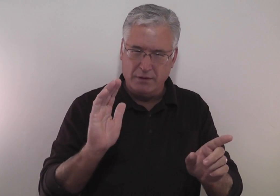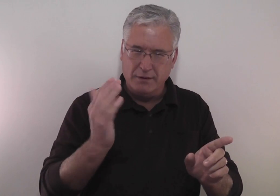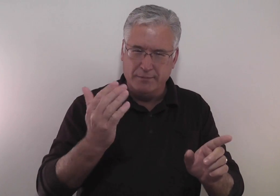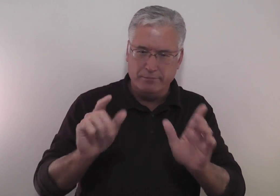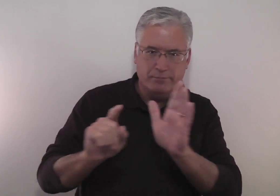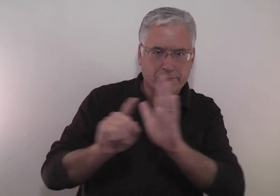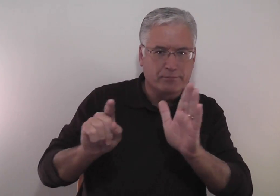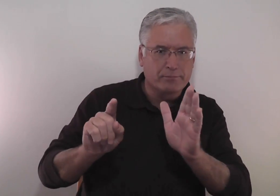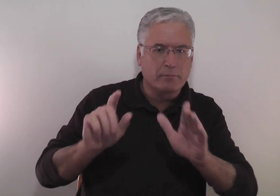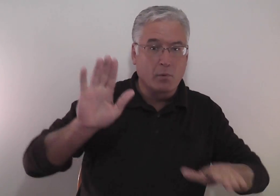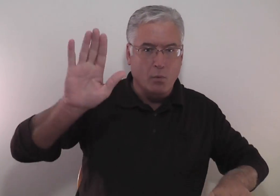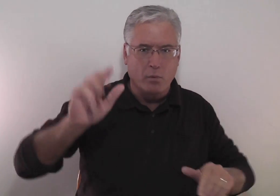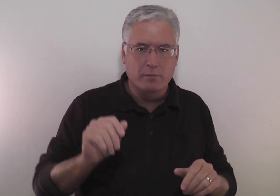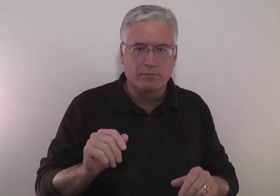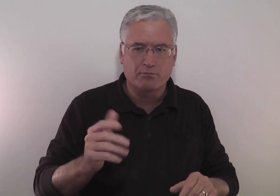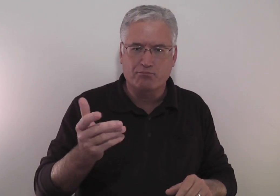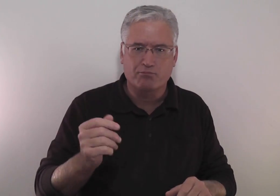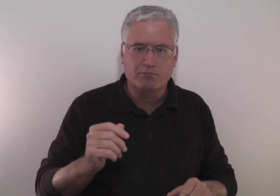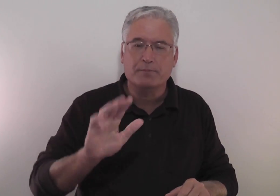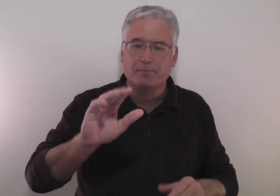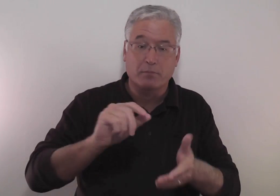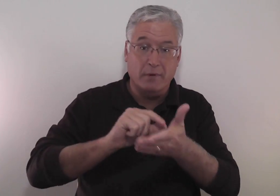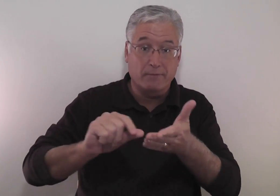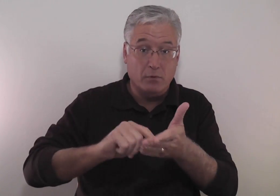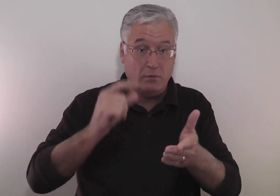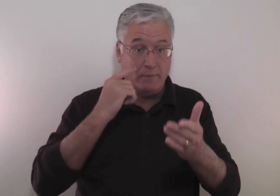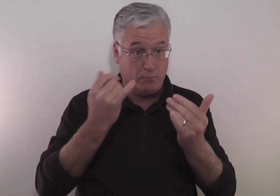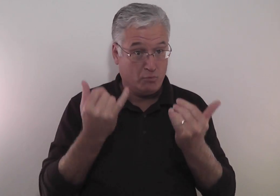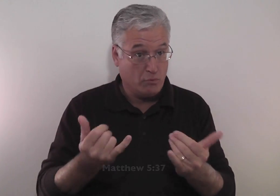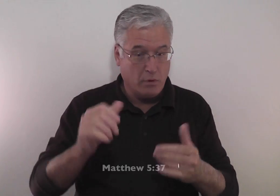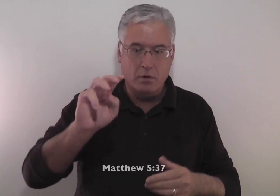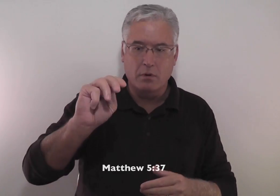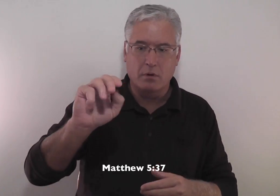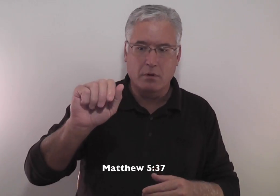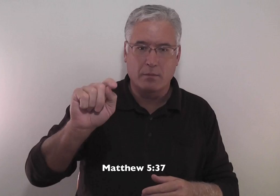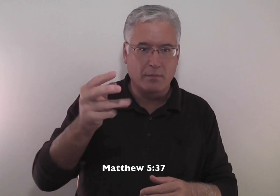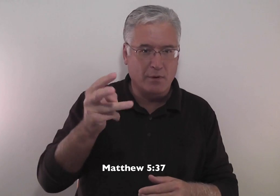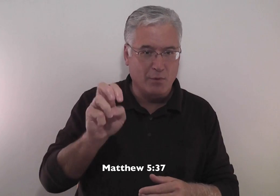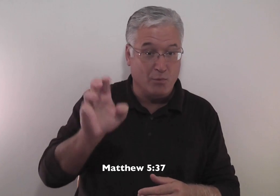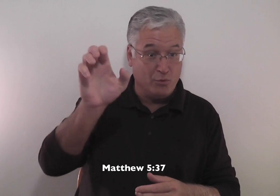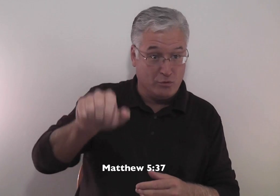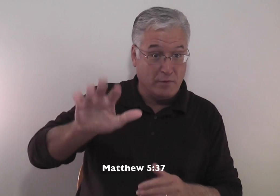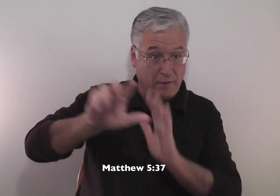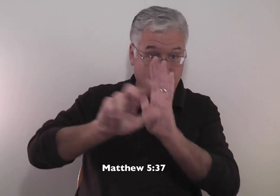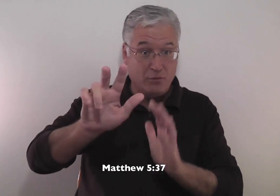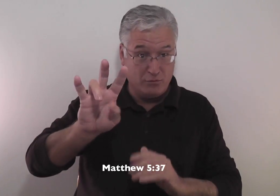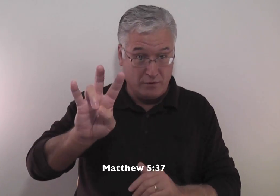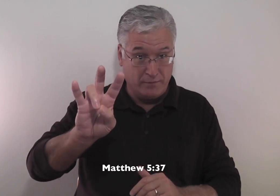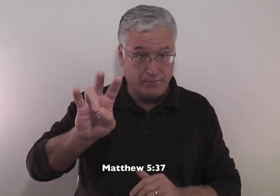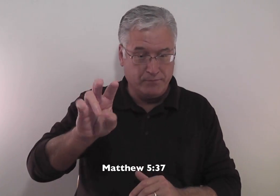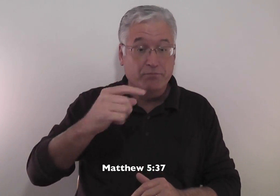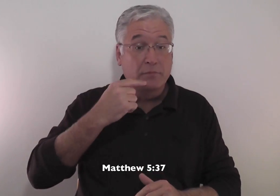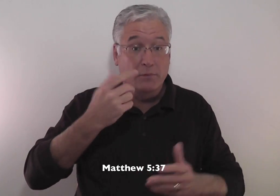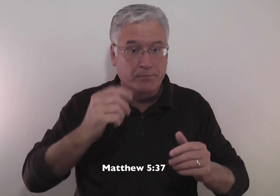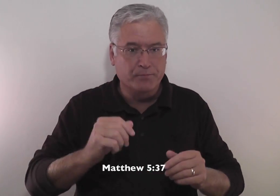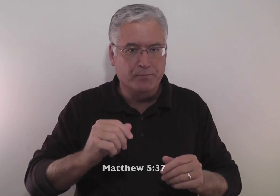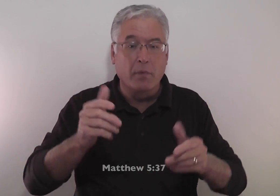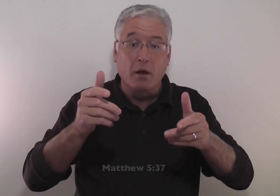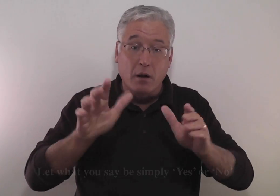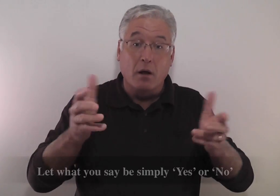There's verses in the New Testament that people think seem to forbid making an oath. In fact, the verse for today, Matthew 5:37,